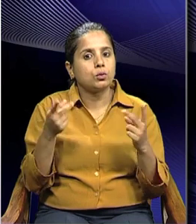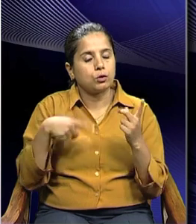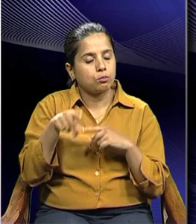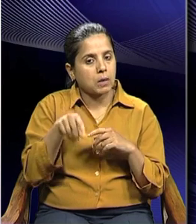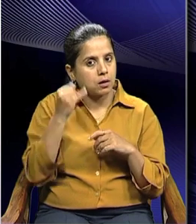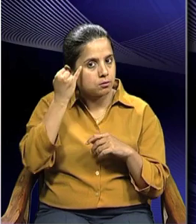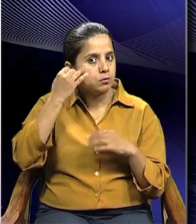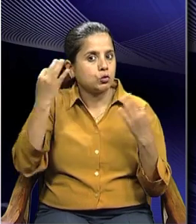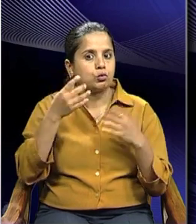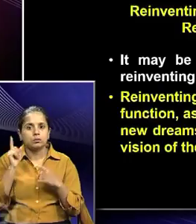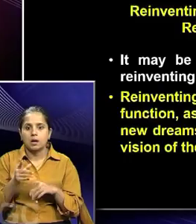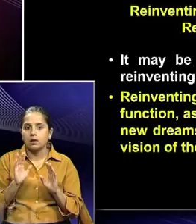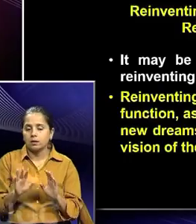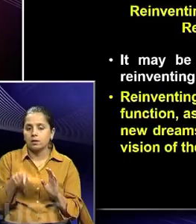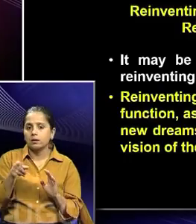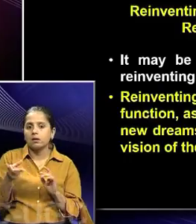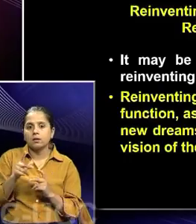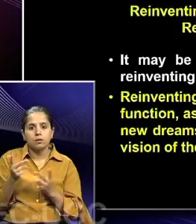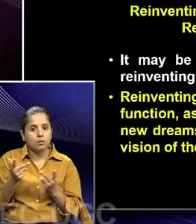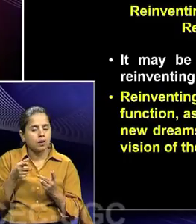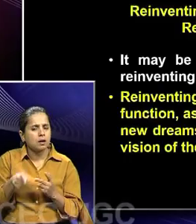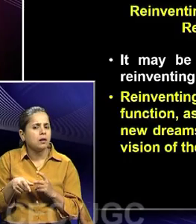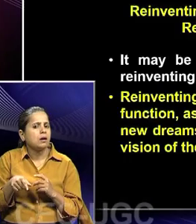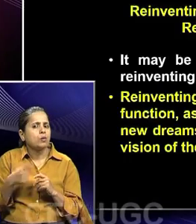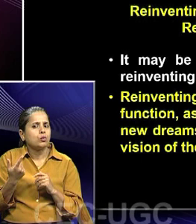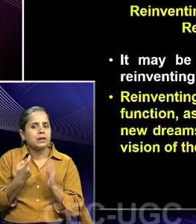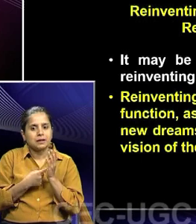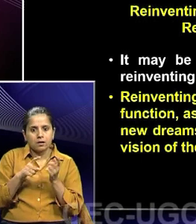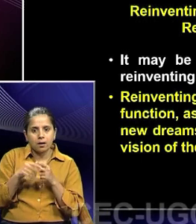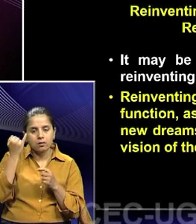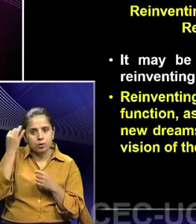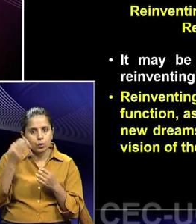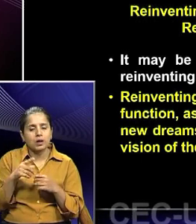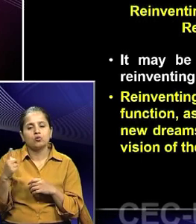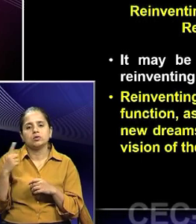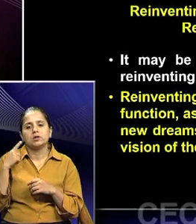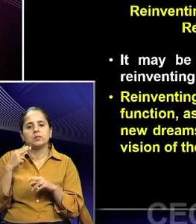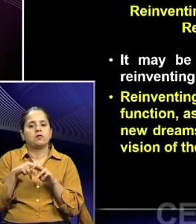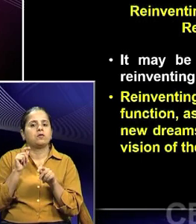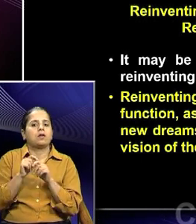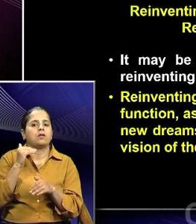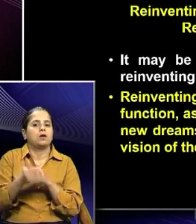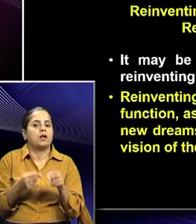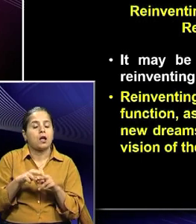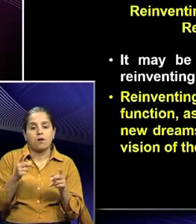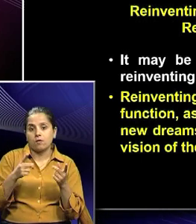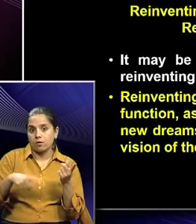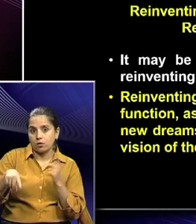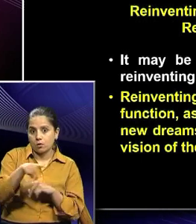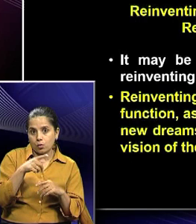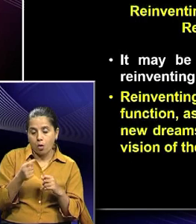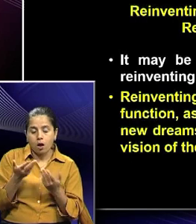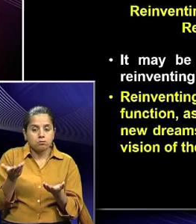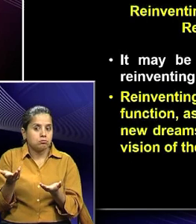innovate. Reinventing, what is reinventing? It is essentially leadership function. If you ask somebody that who can